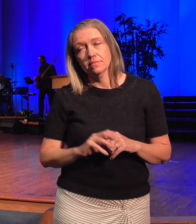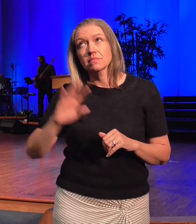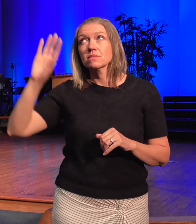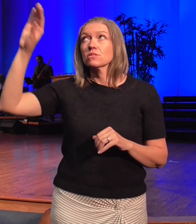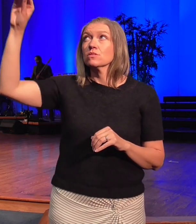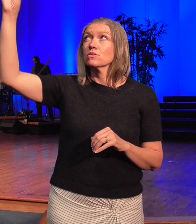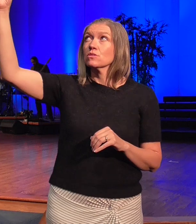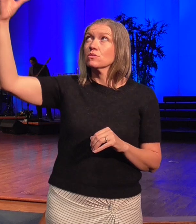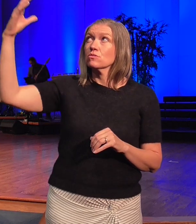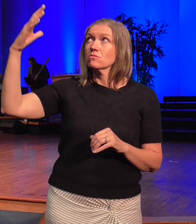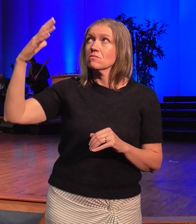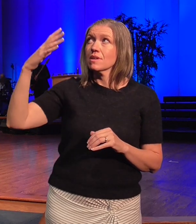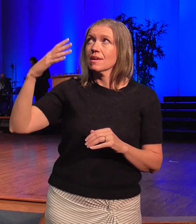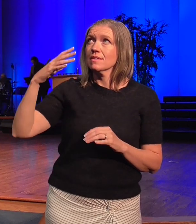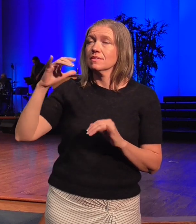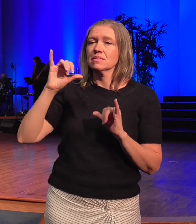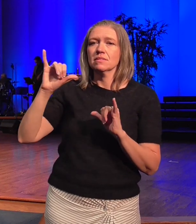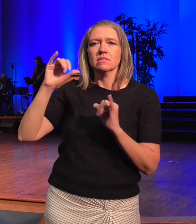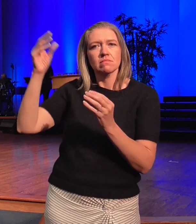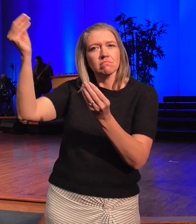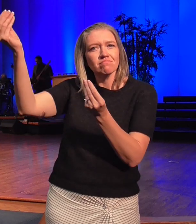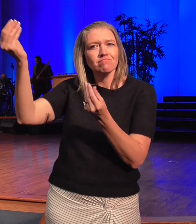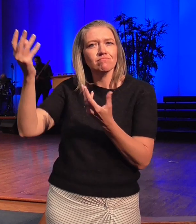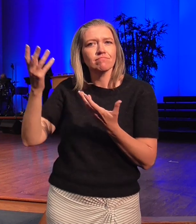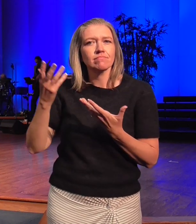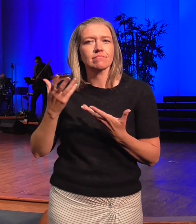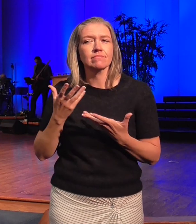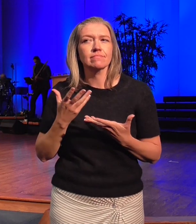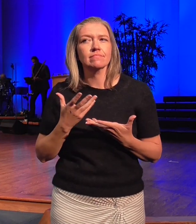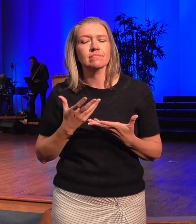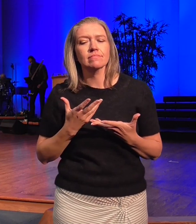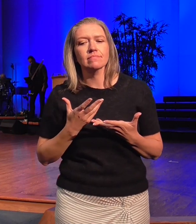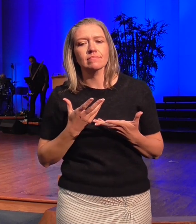Grace has shown me